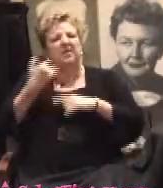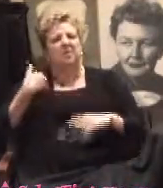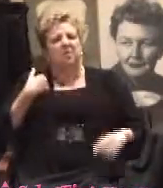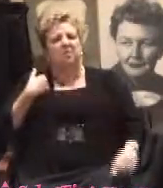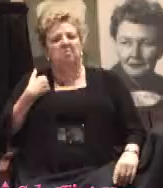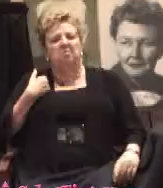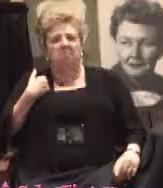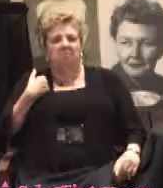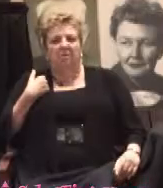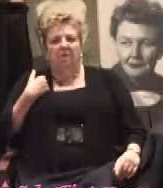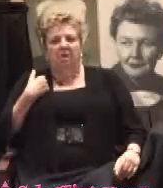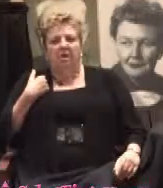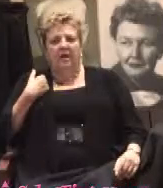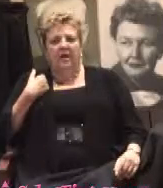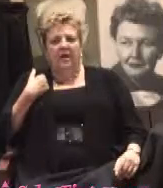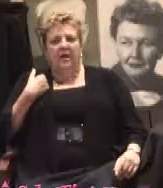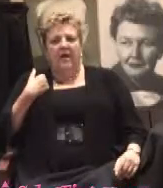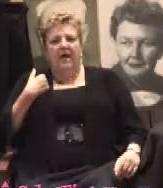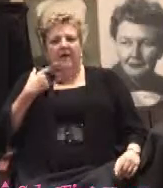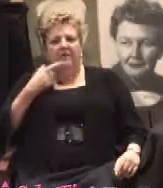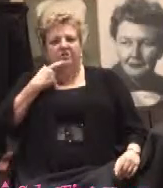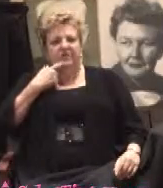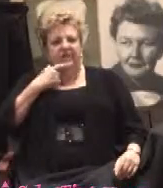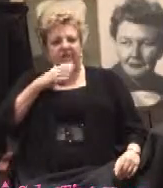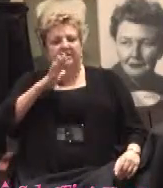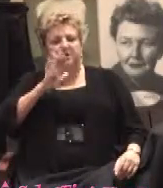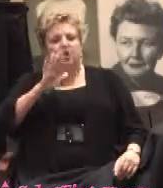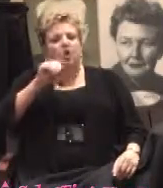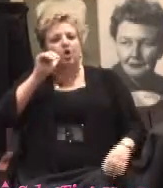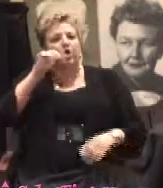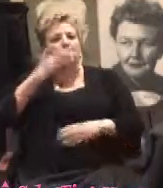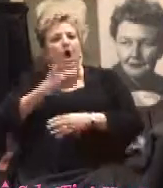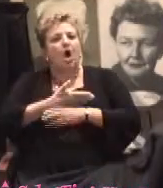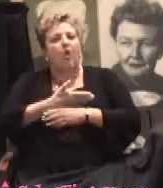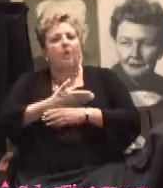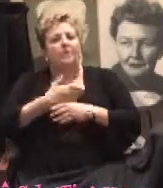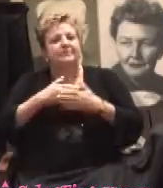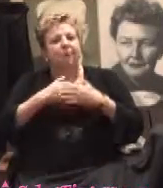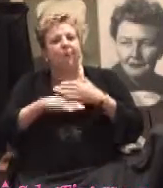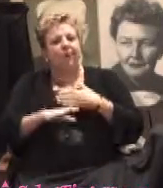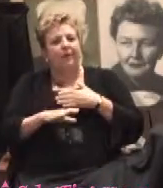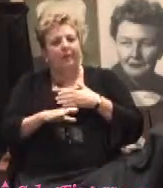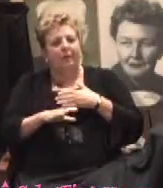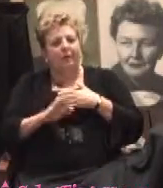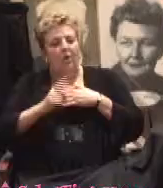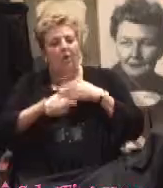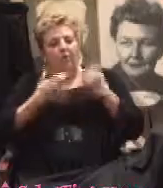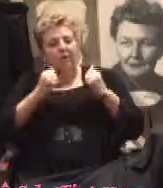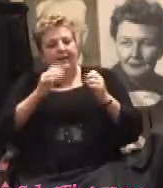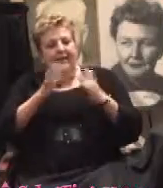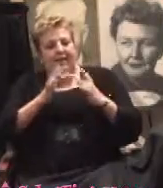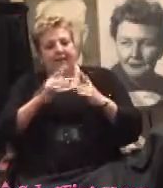years. And she said, hey, your daughter was born. We've been trying to reach you. Can you come to the hospital?